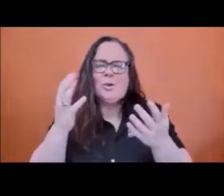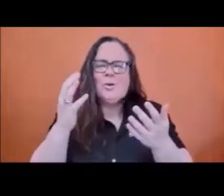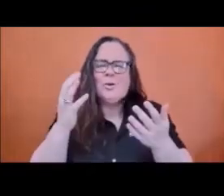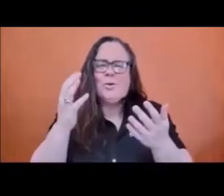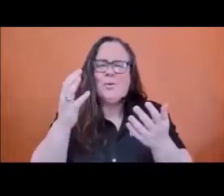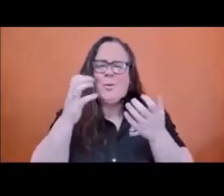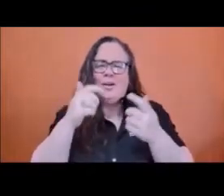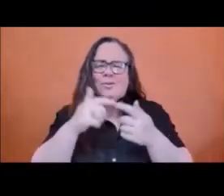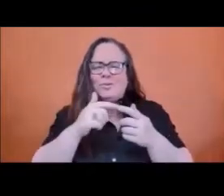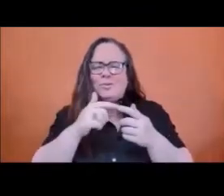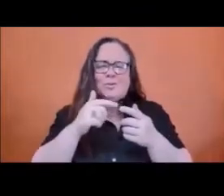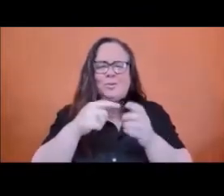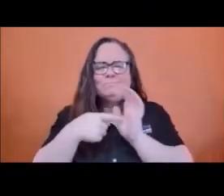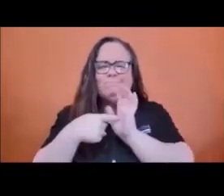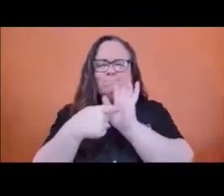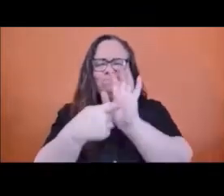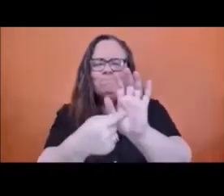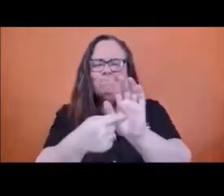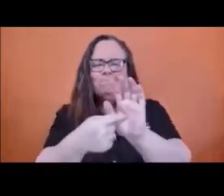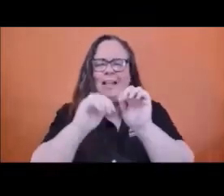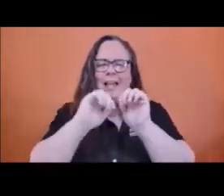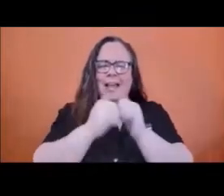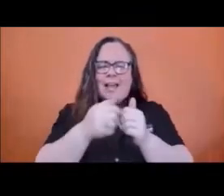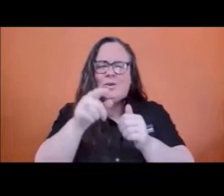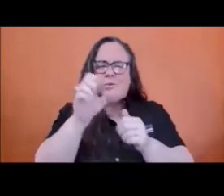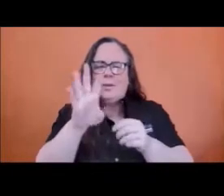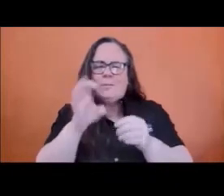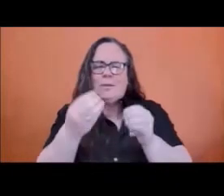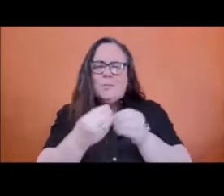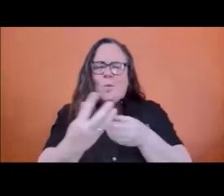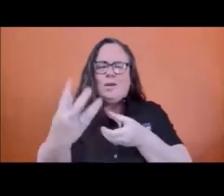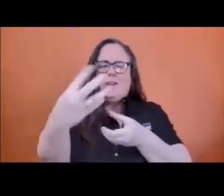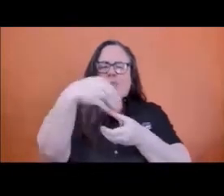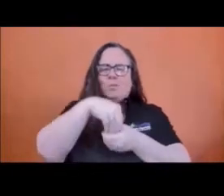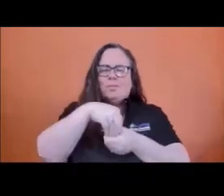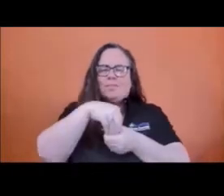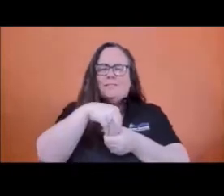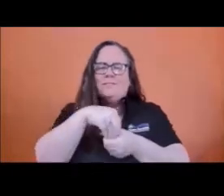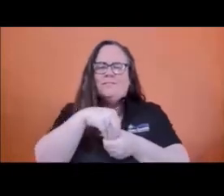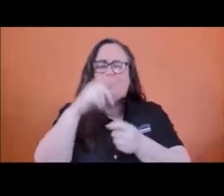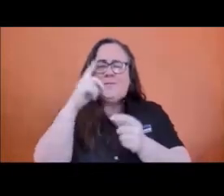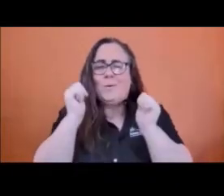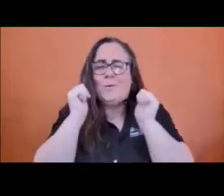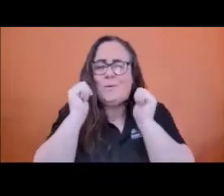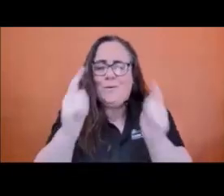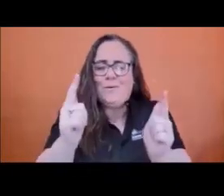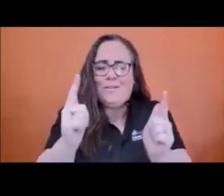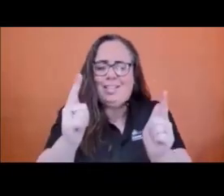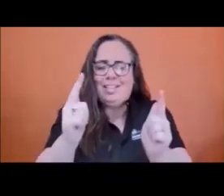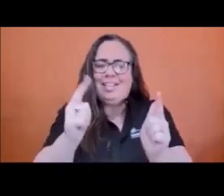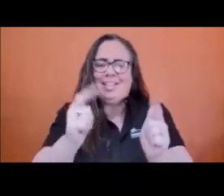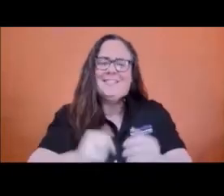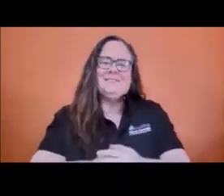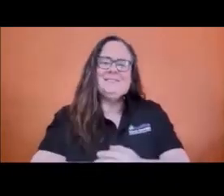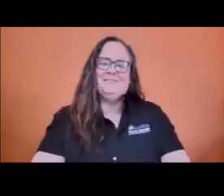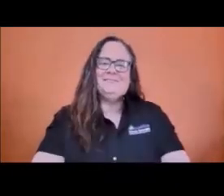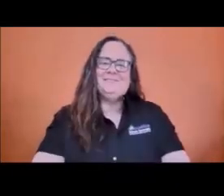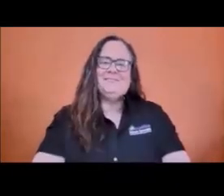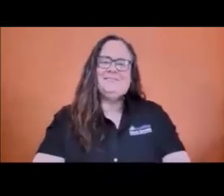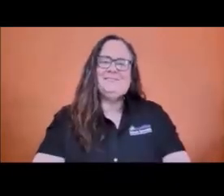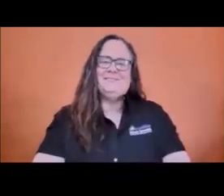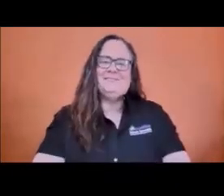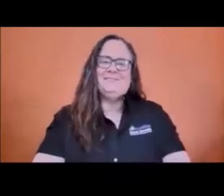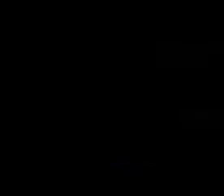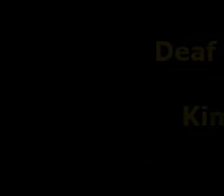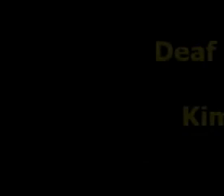that present a barrier to communication. We really want to show you how you can be more inclusive with the information we share for